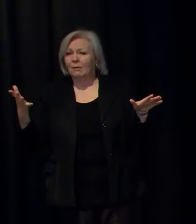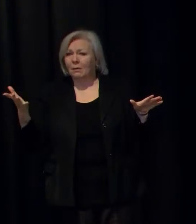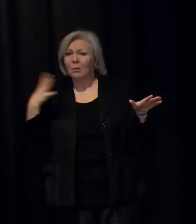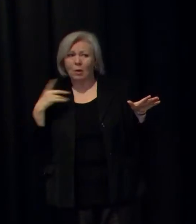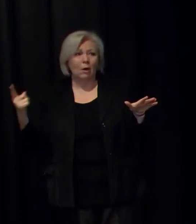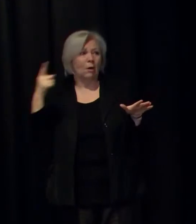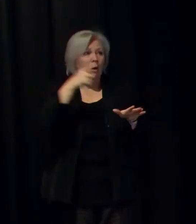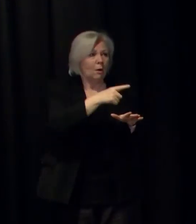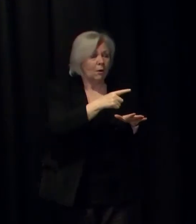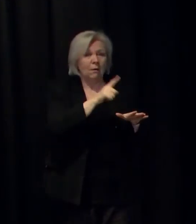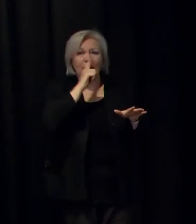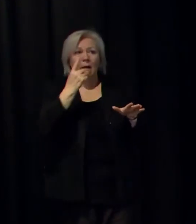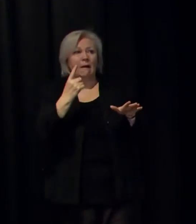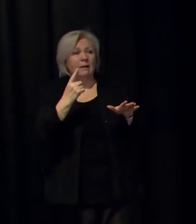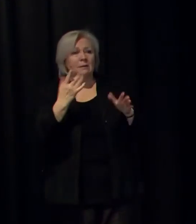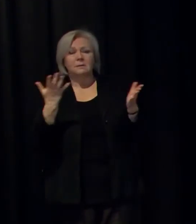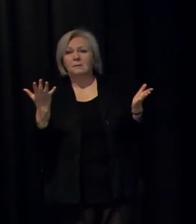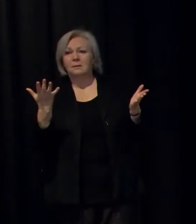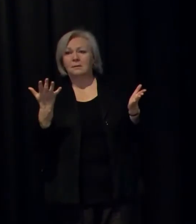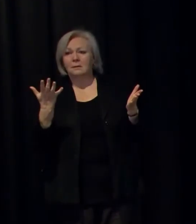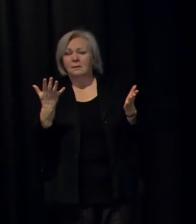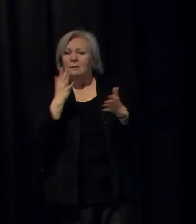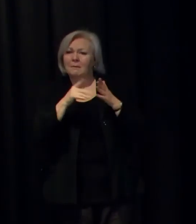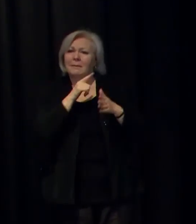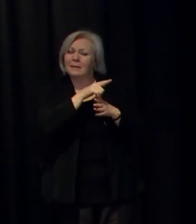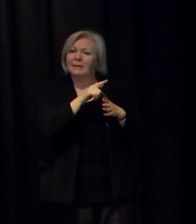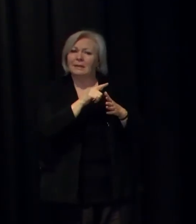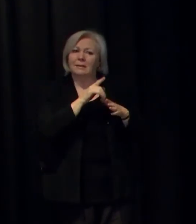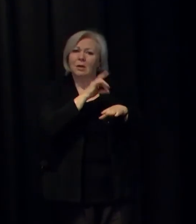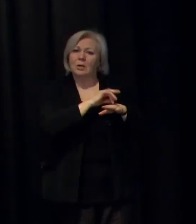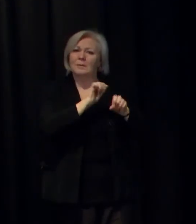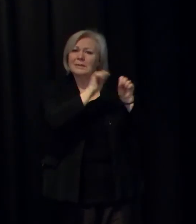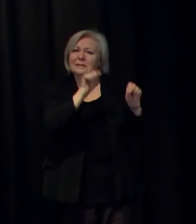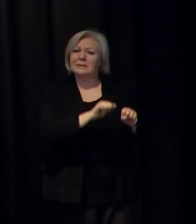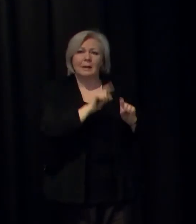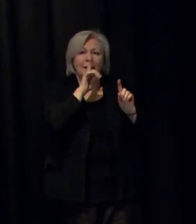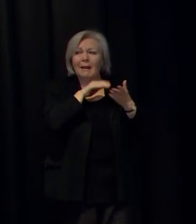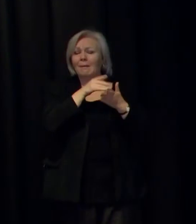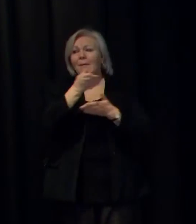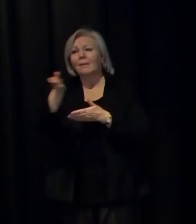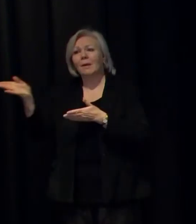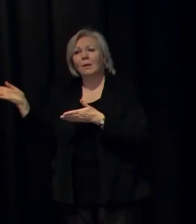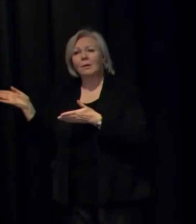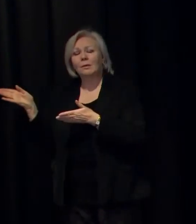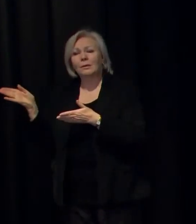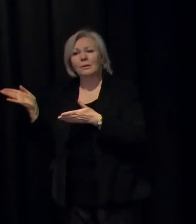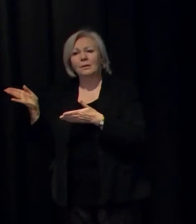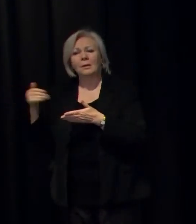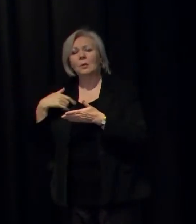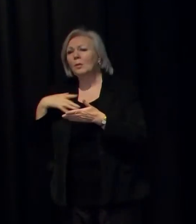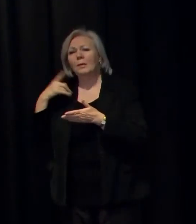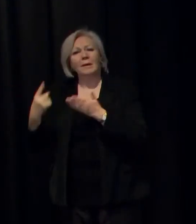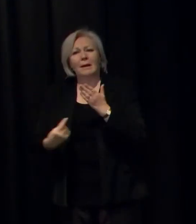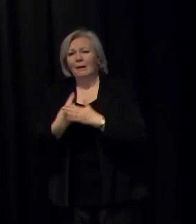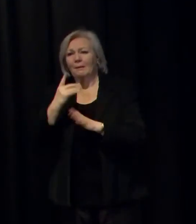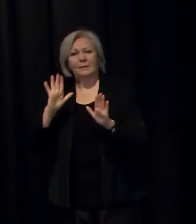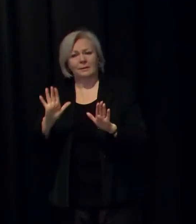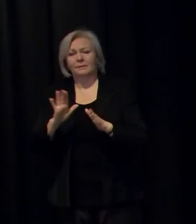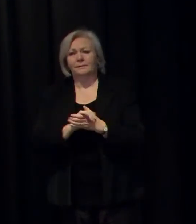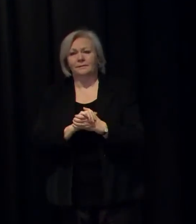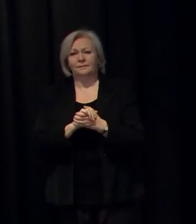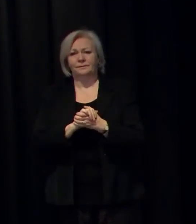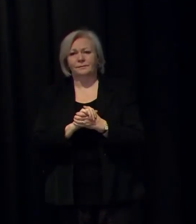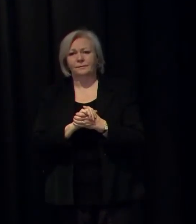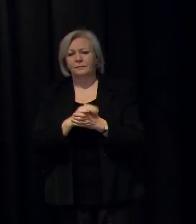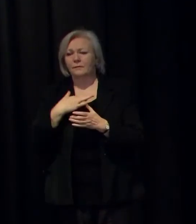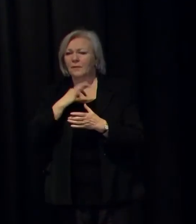normally come to hospital because they need to, then the hospital system won't be there for them either. We have to try and avoid that. And look, it's not